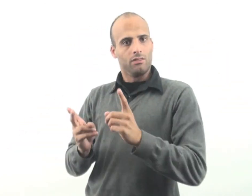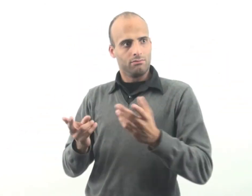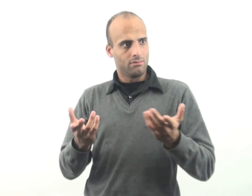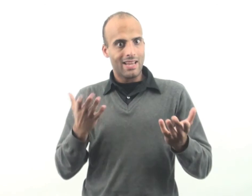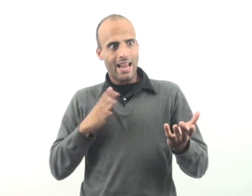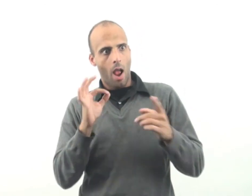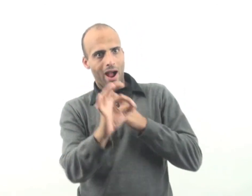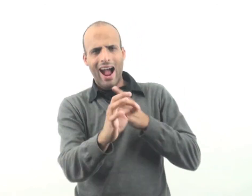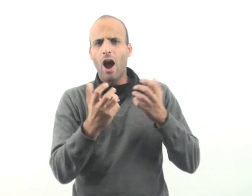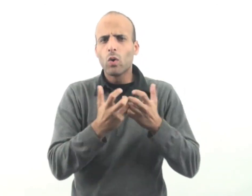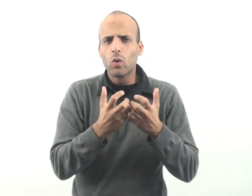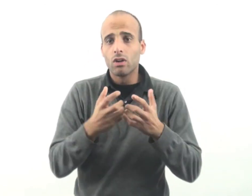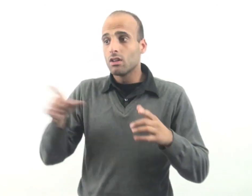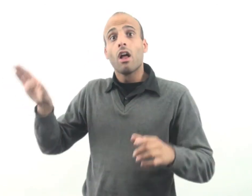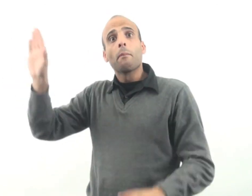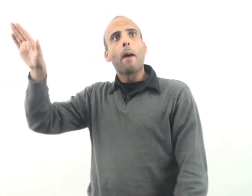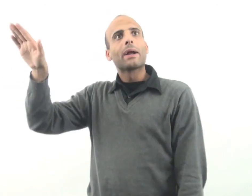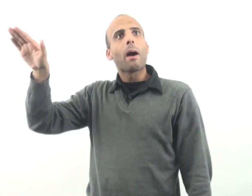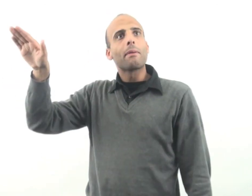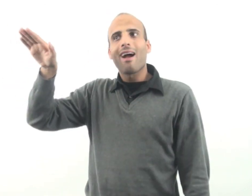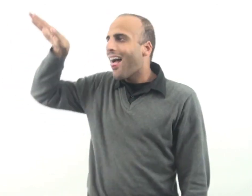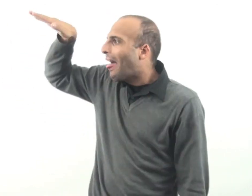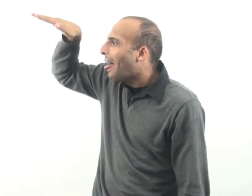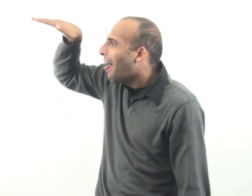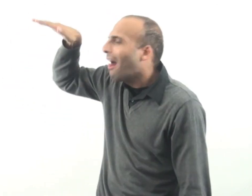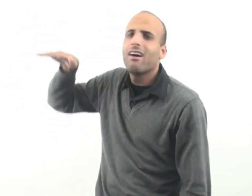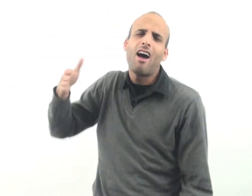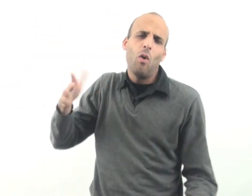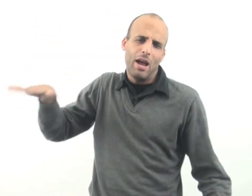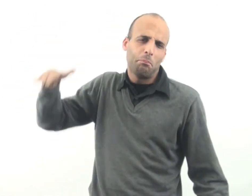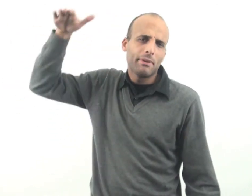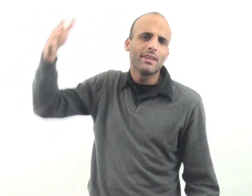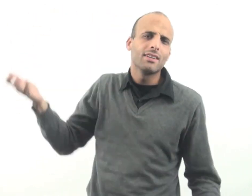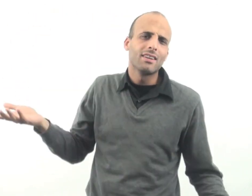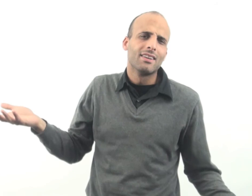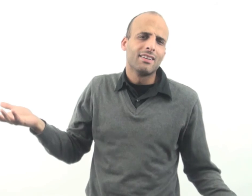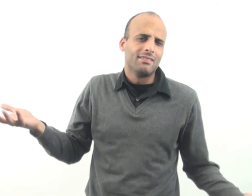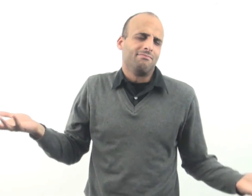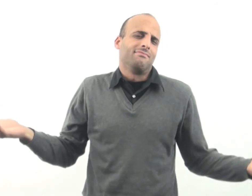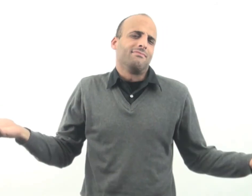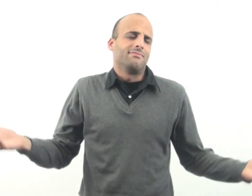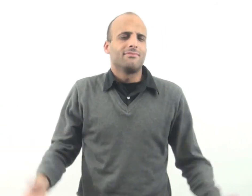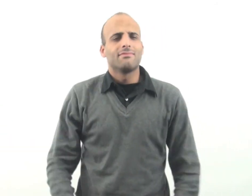engage an interpreter to make that call. But at the outset, how do they apply? Ask their mother to make that phone call? For goodness sake, I'm a grown-up.